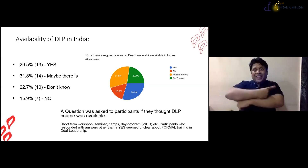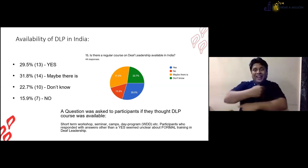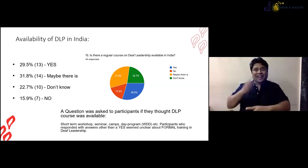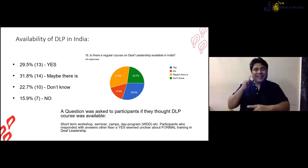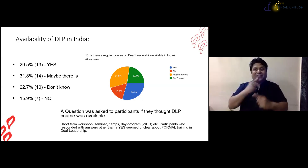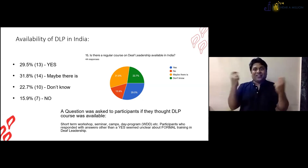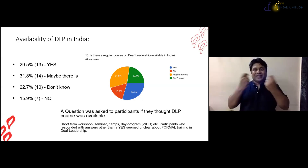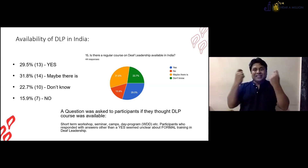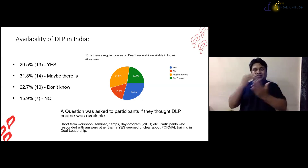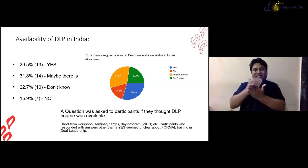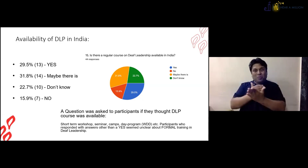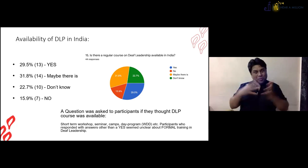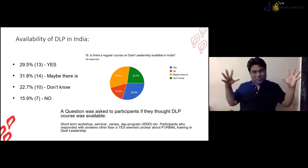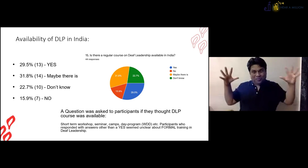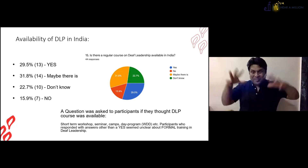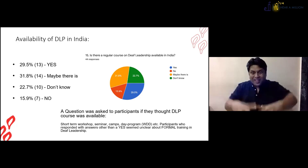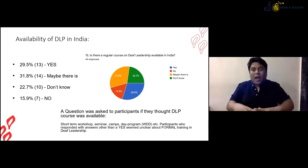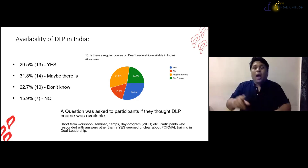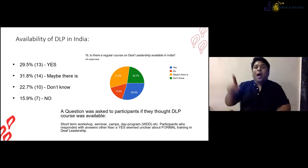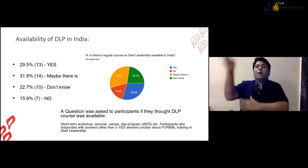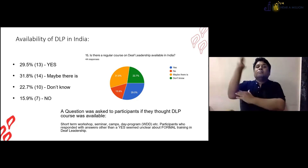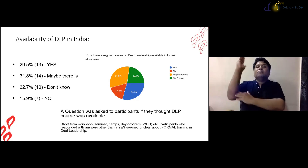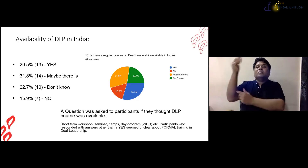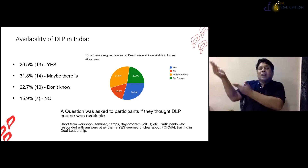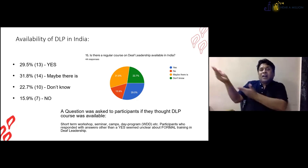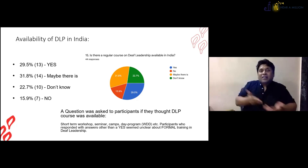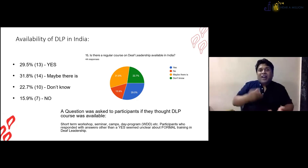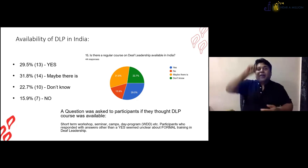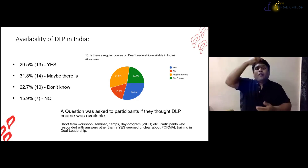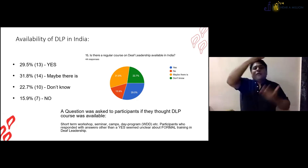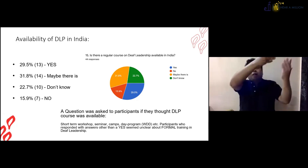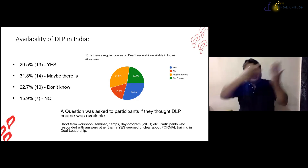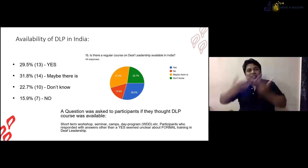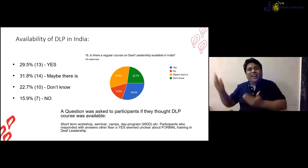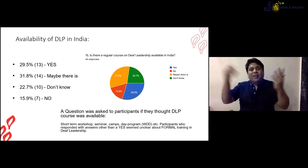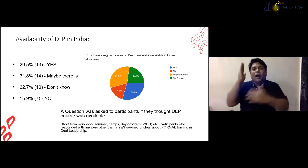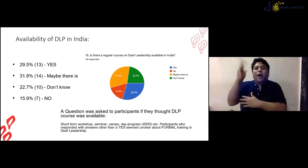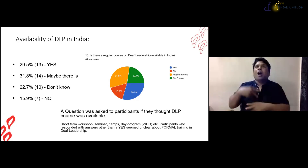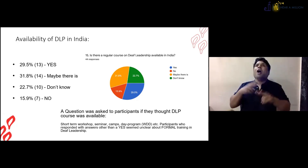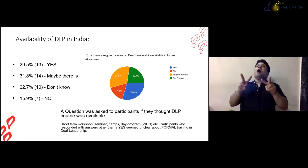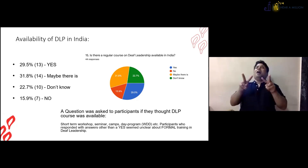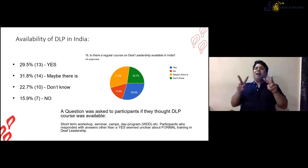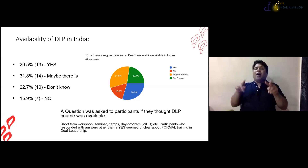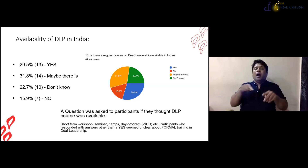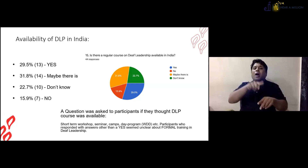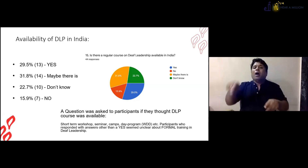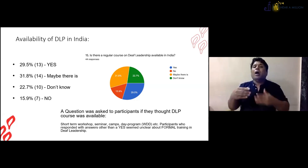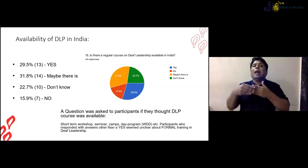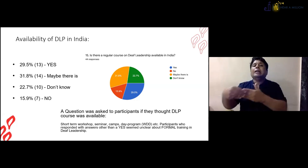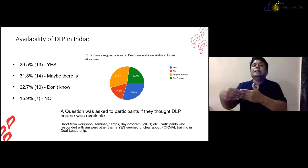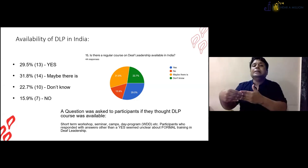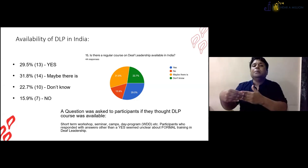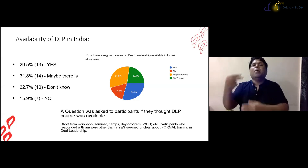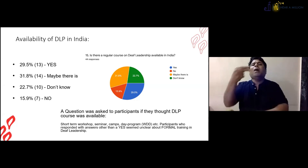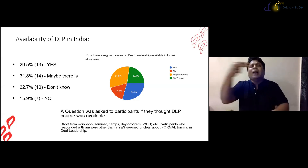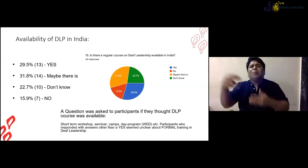like WDD, World Disability Day, Deaf Festival, they have leadership trainings, guest lectures from here and there, so they get